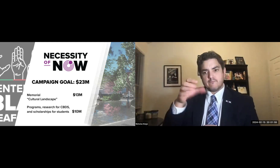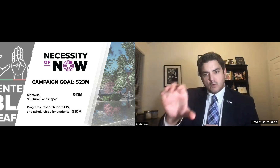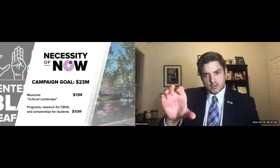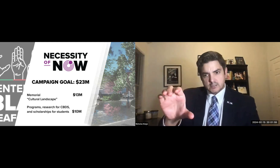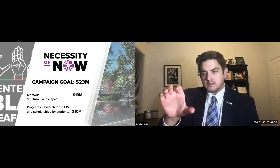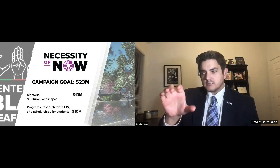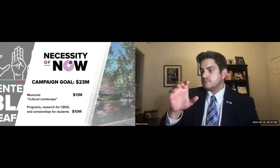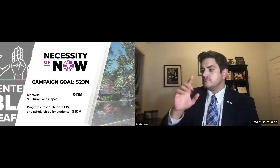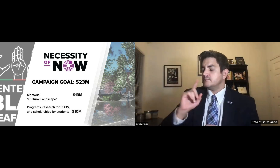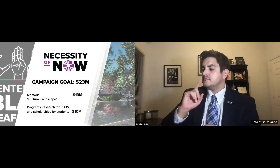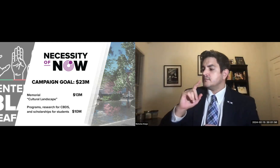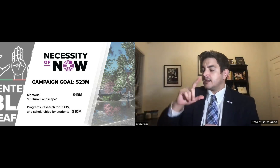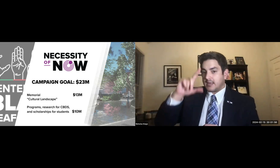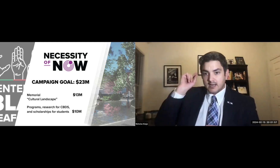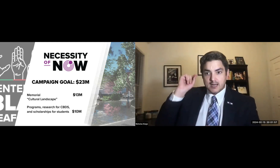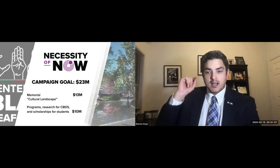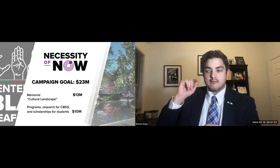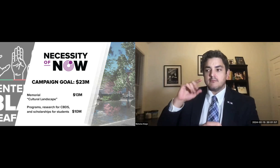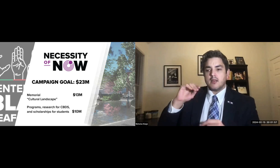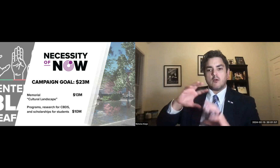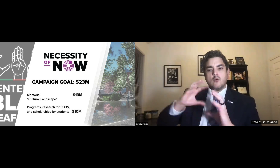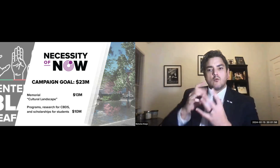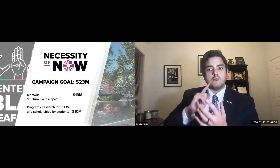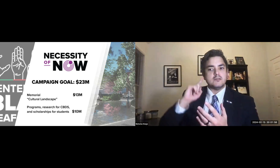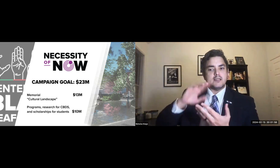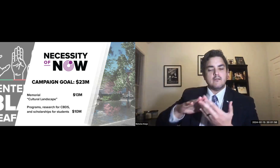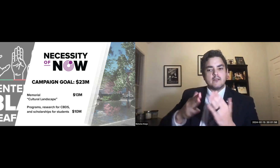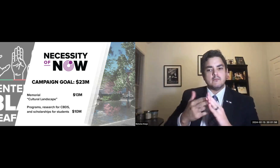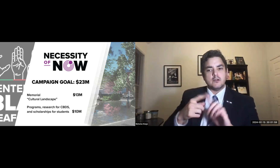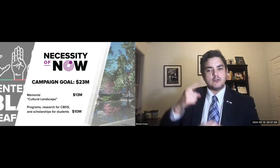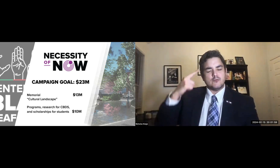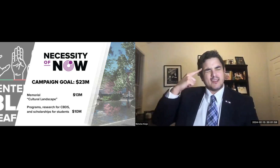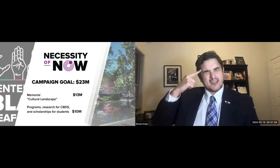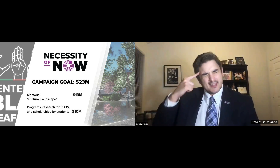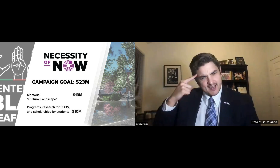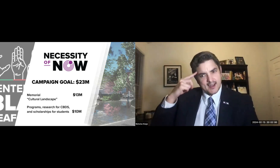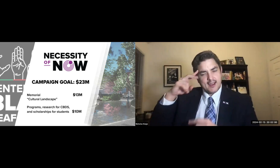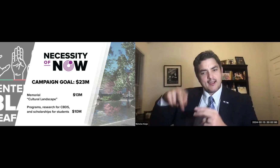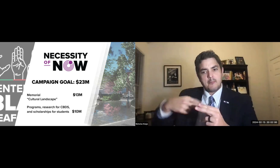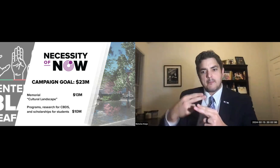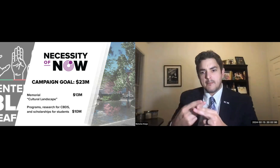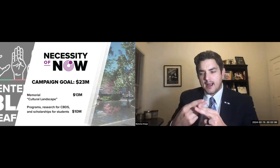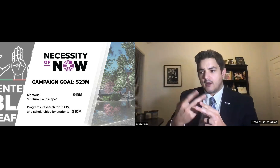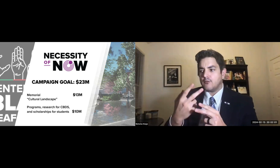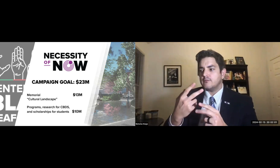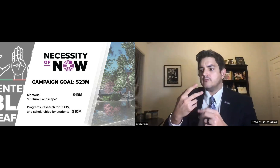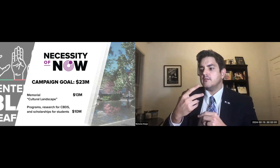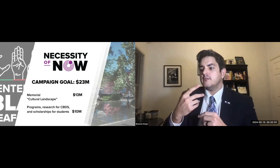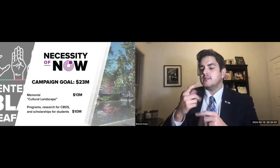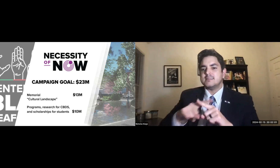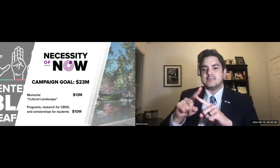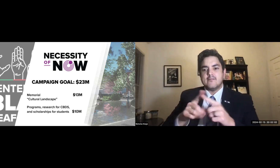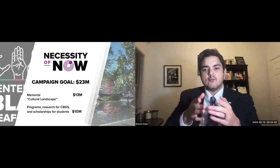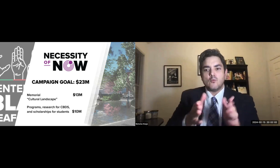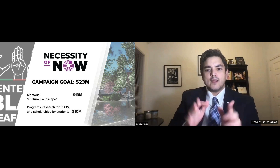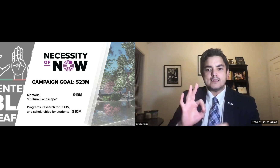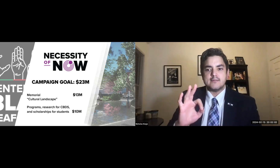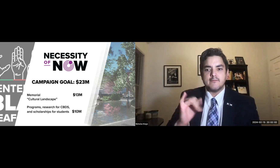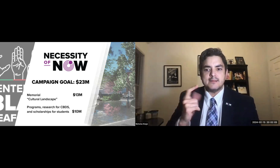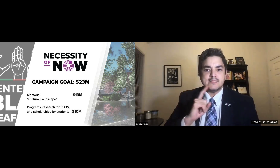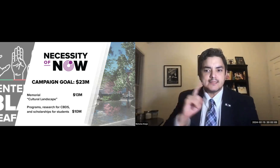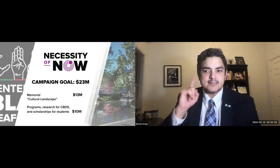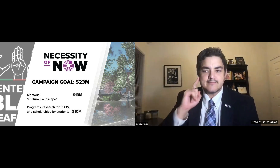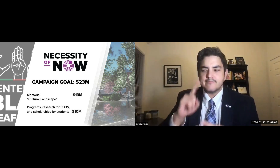So this particular area is going to live forever. It's going to force Gallaudet and the entire deaf community to